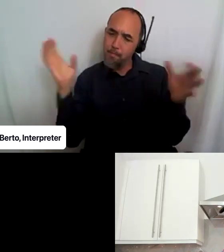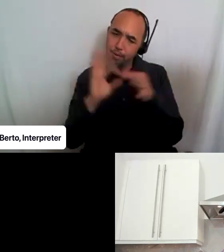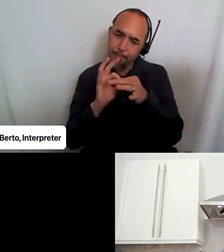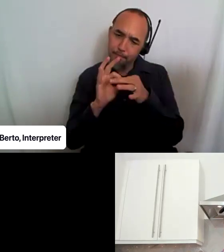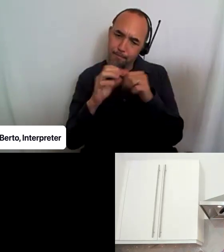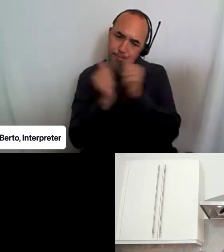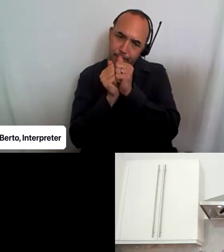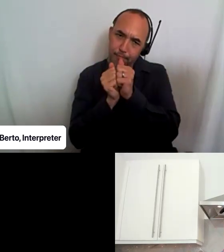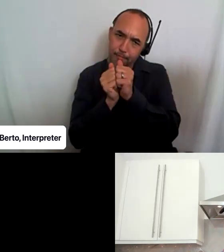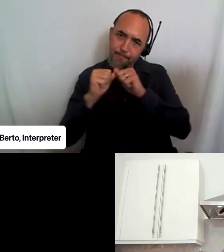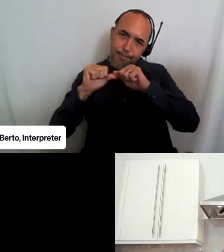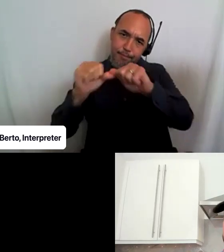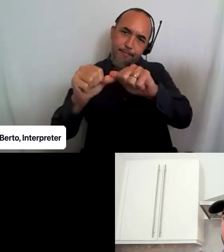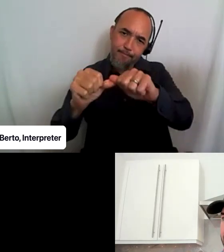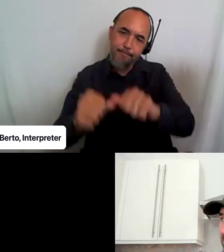Yeah.